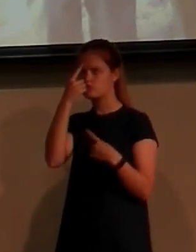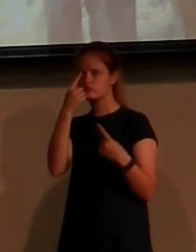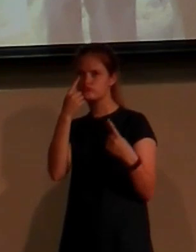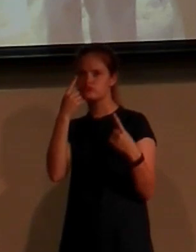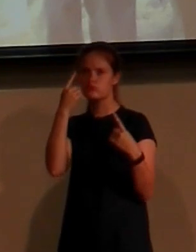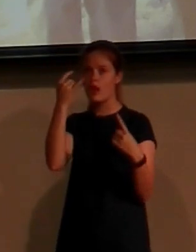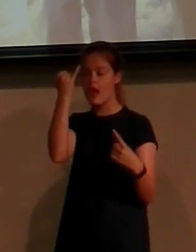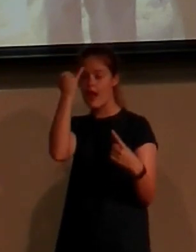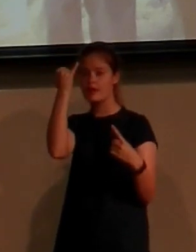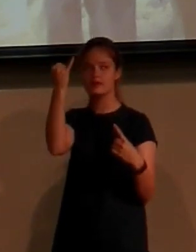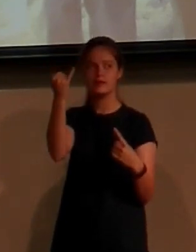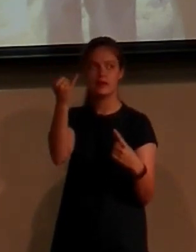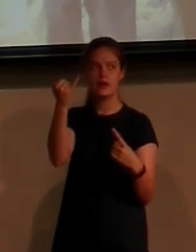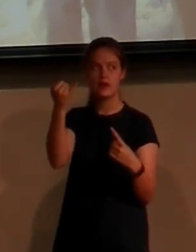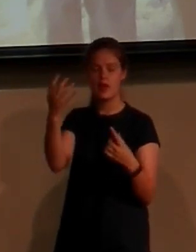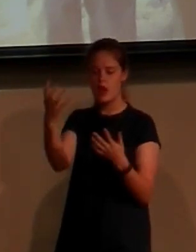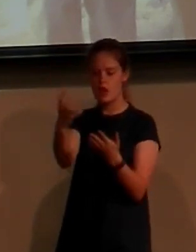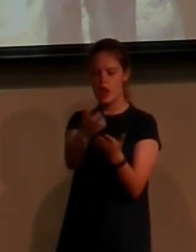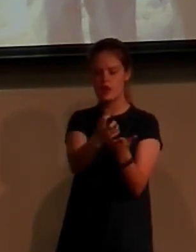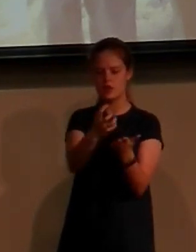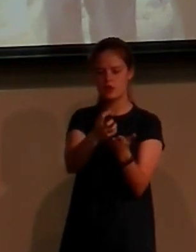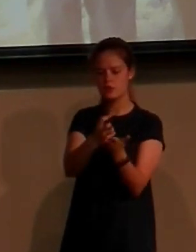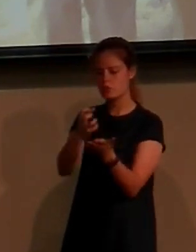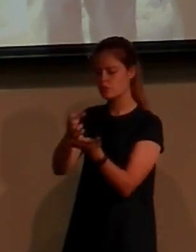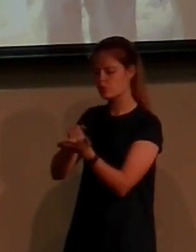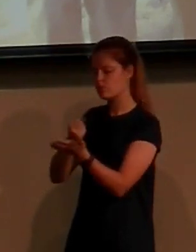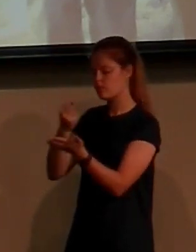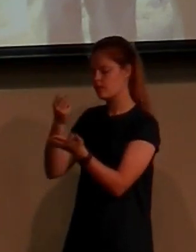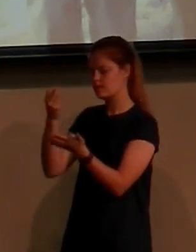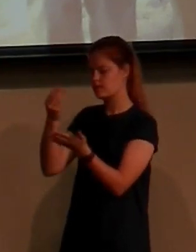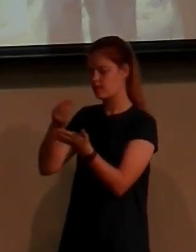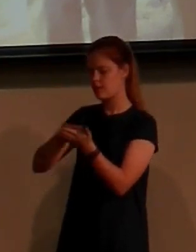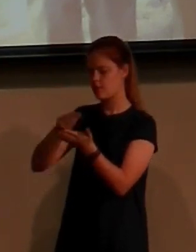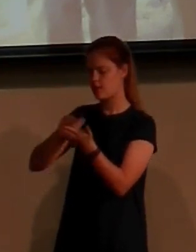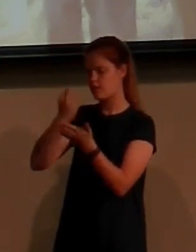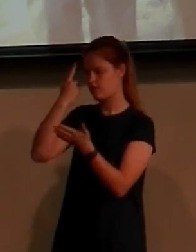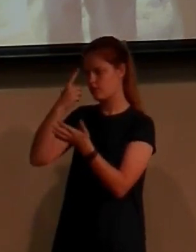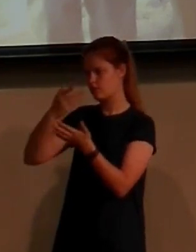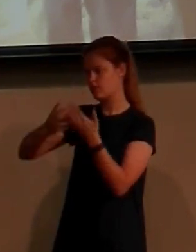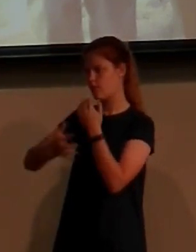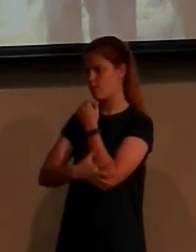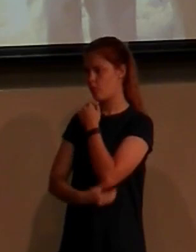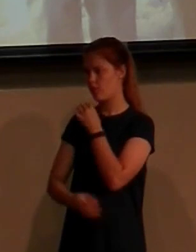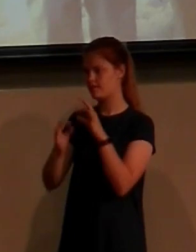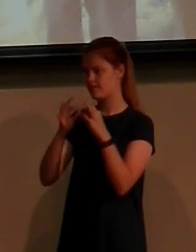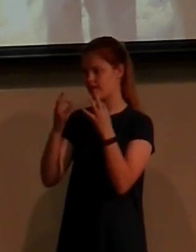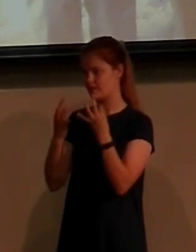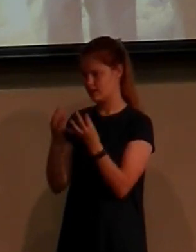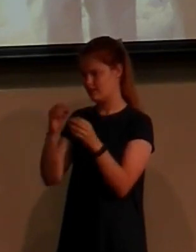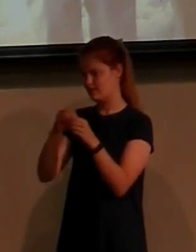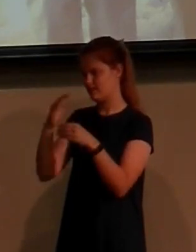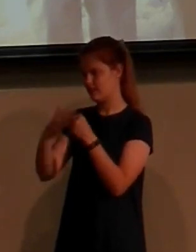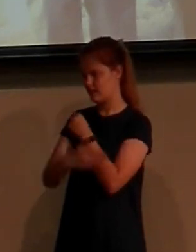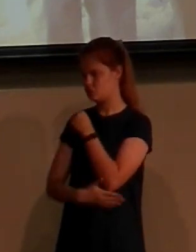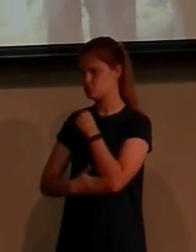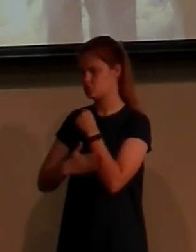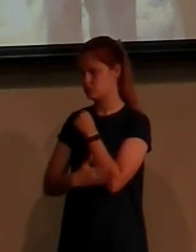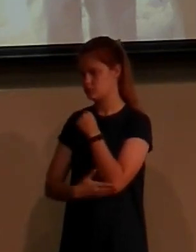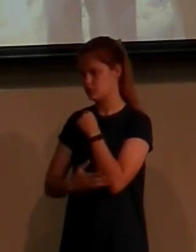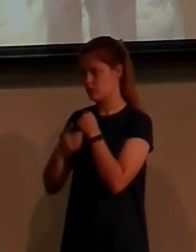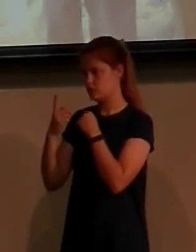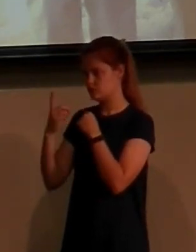of raising funds for poor families in those countries. So she